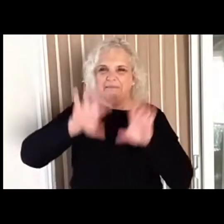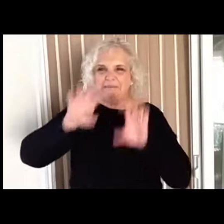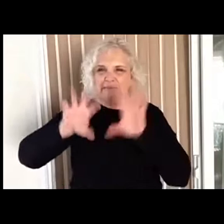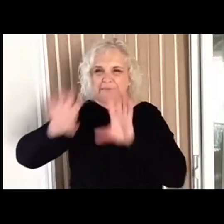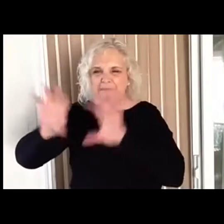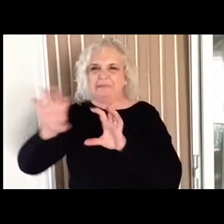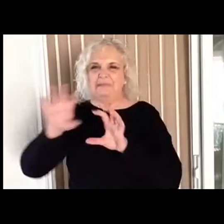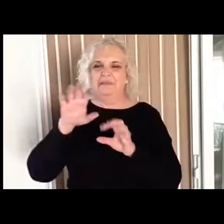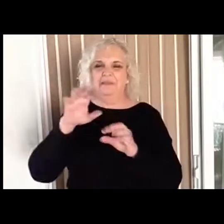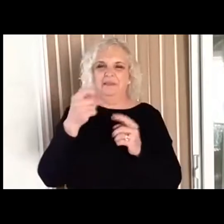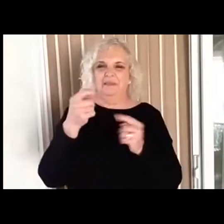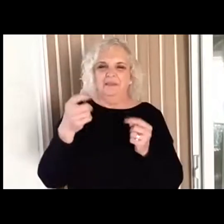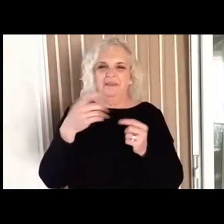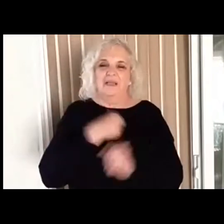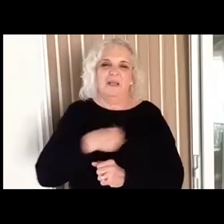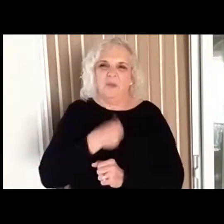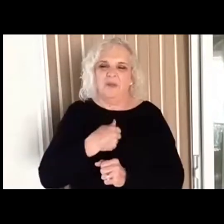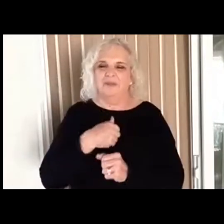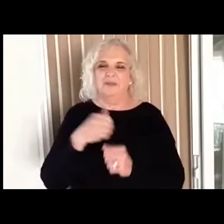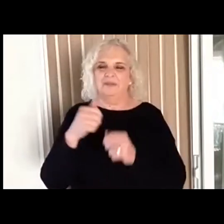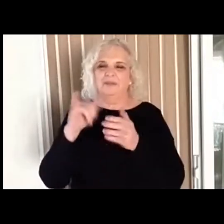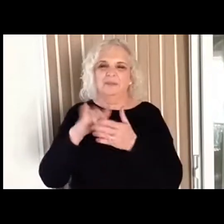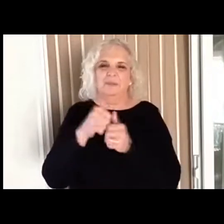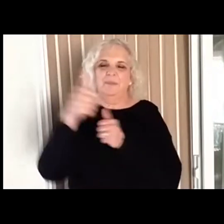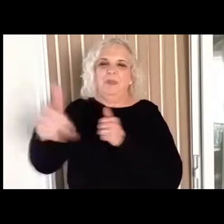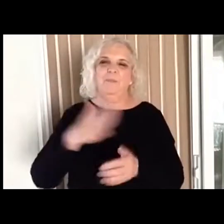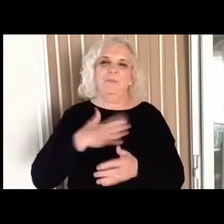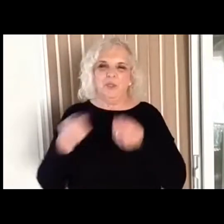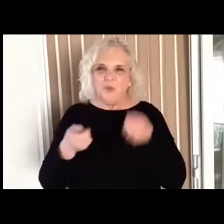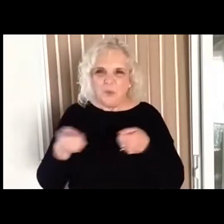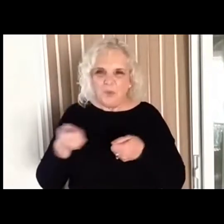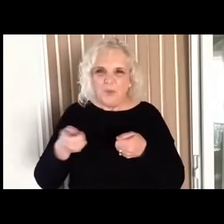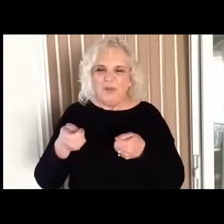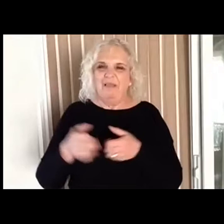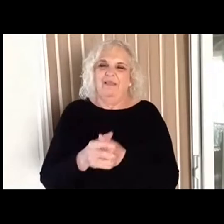apologies, circumstances beyond my control.